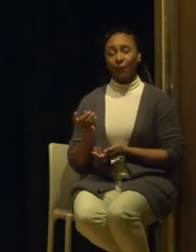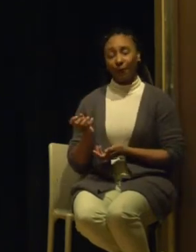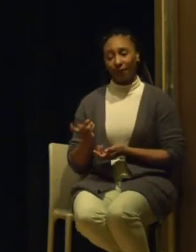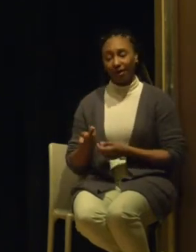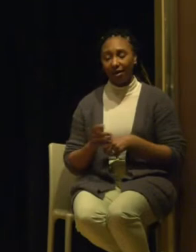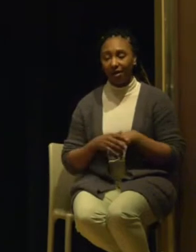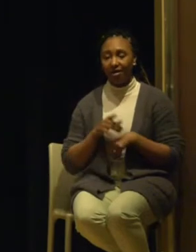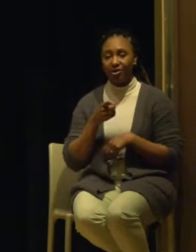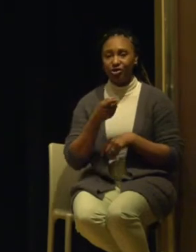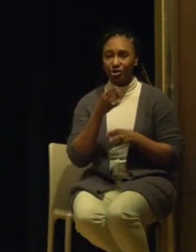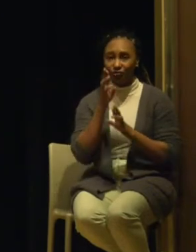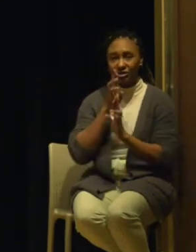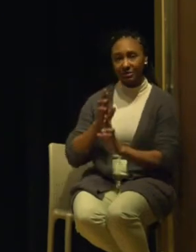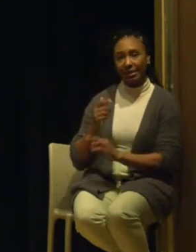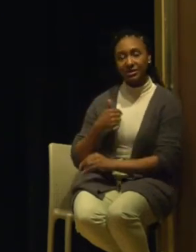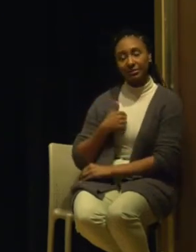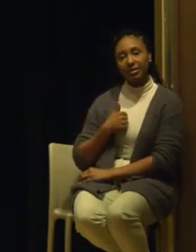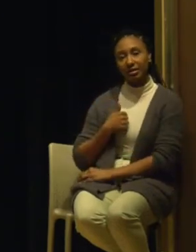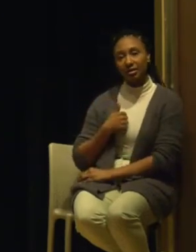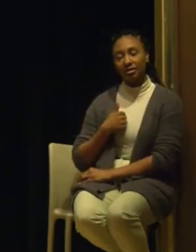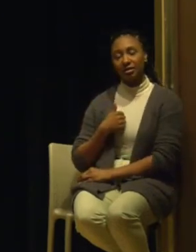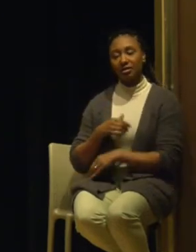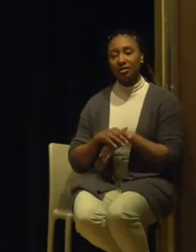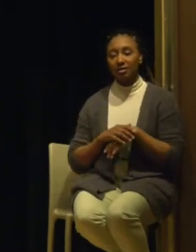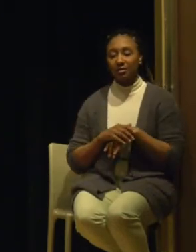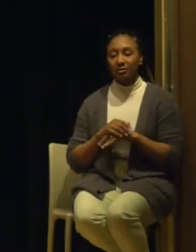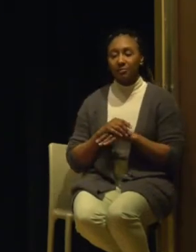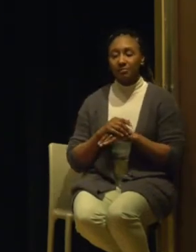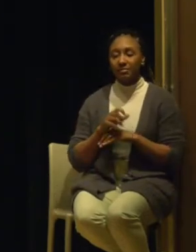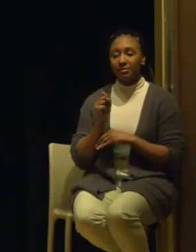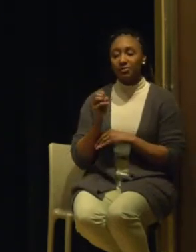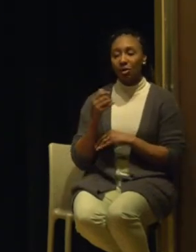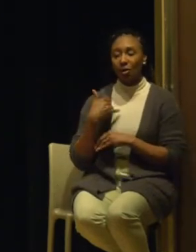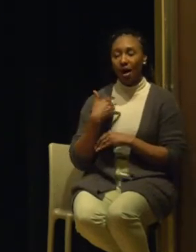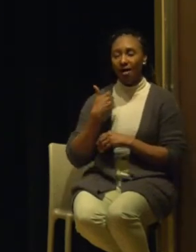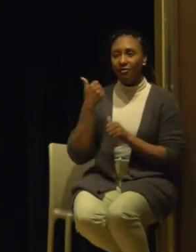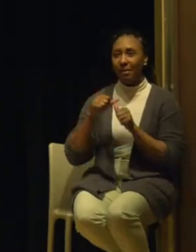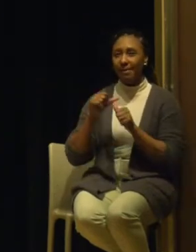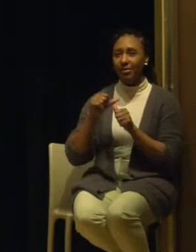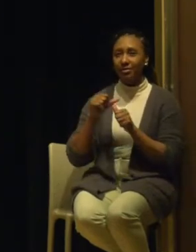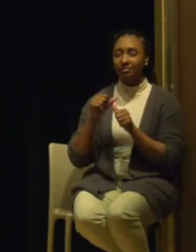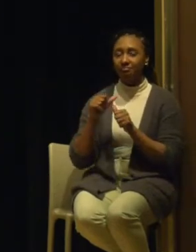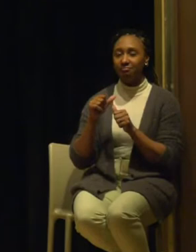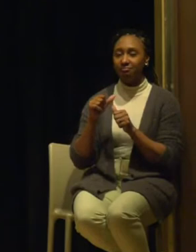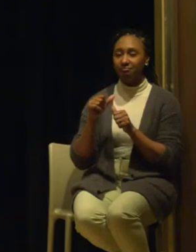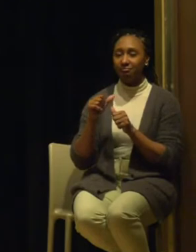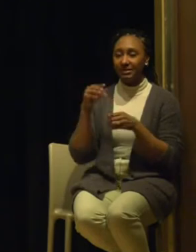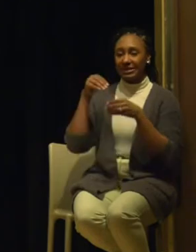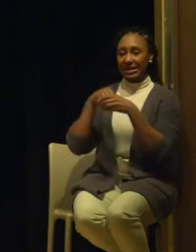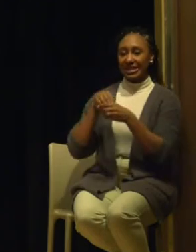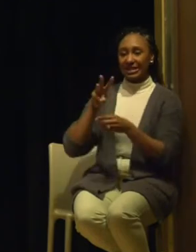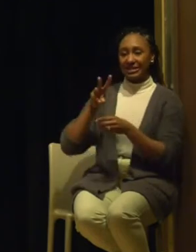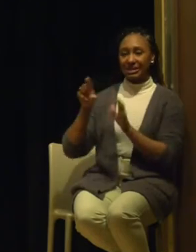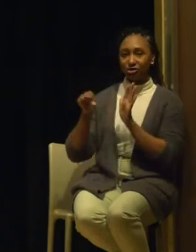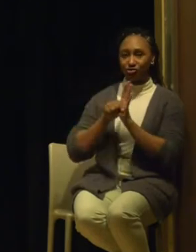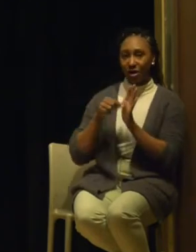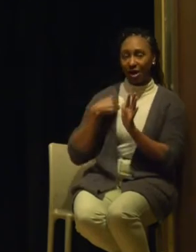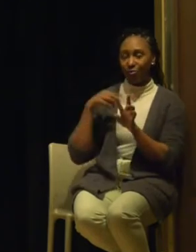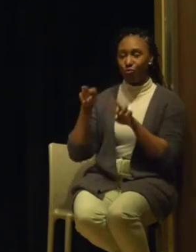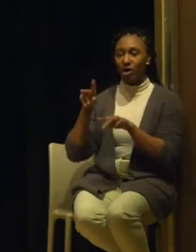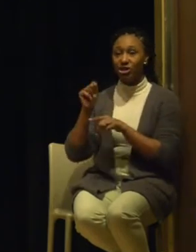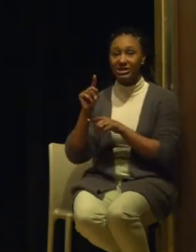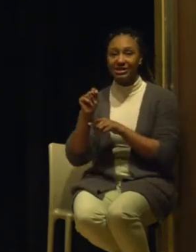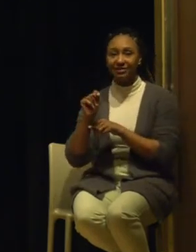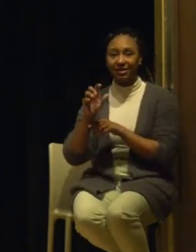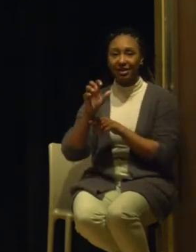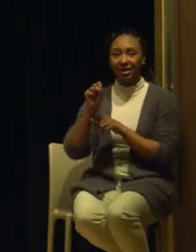she respected me. Yes. And but I remember being in the sixth grade, you know, watching Soul Train. That was the only black show